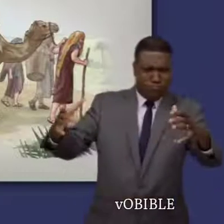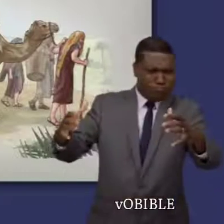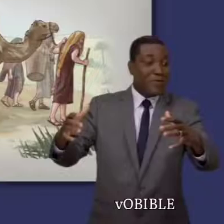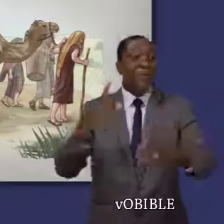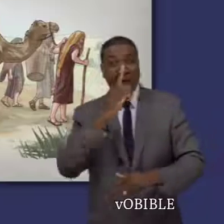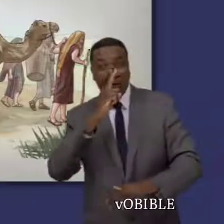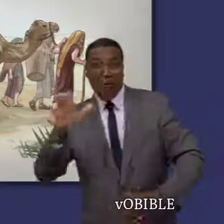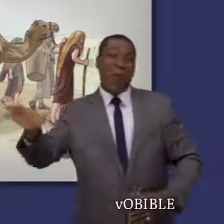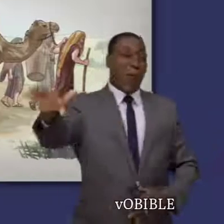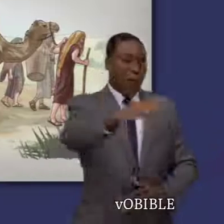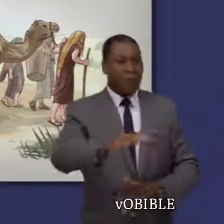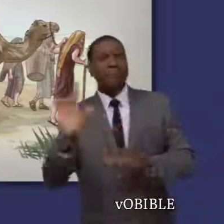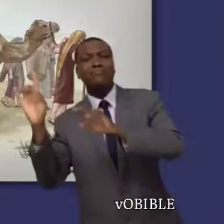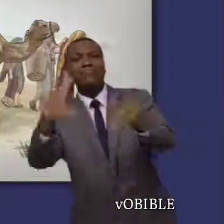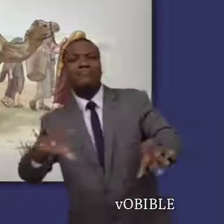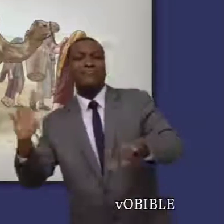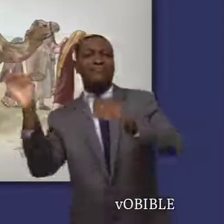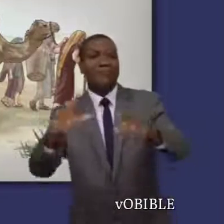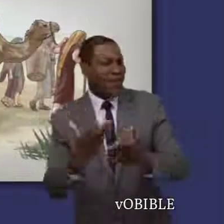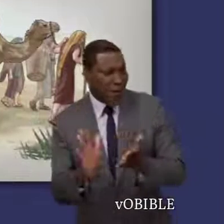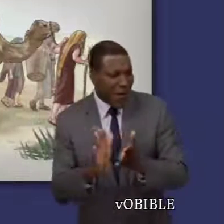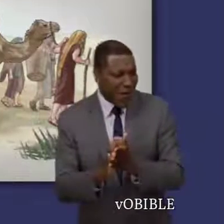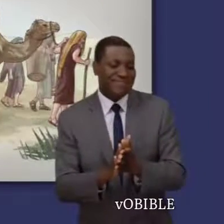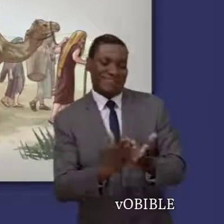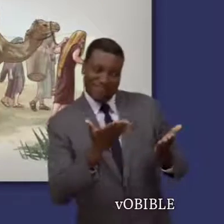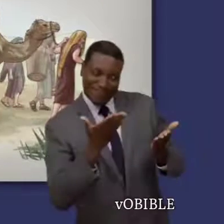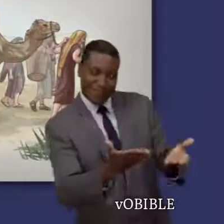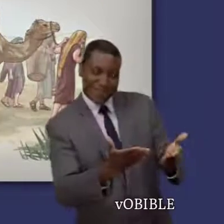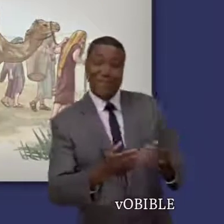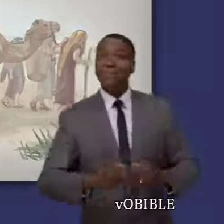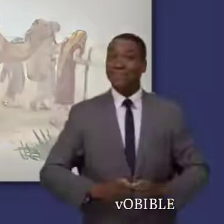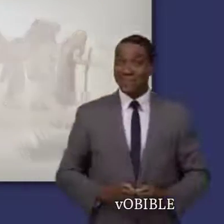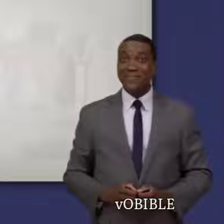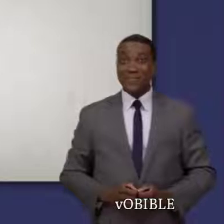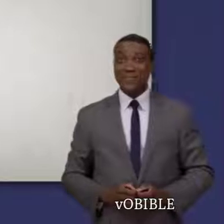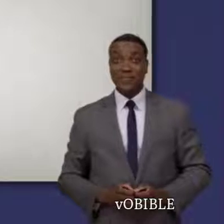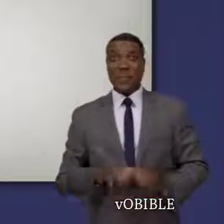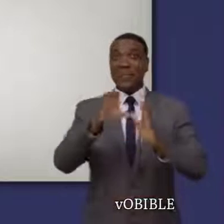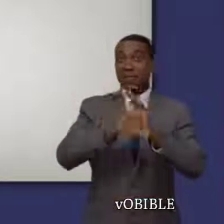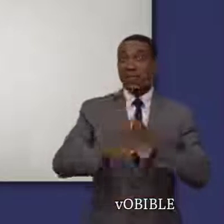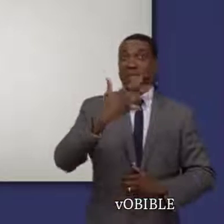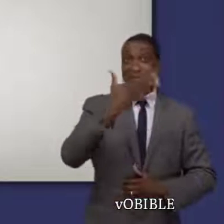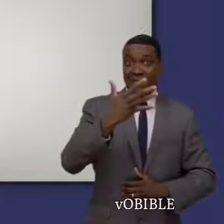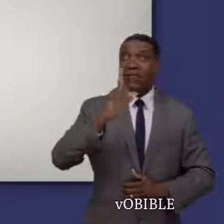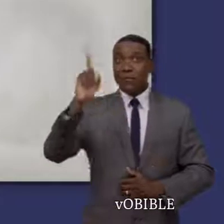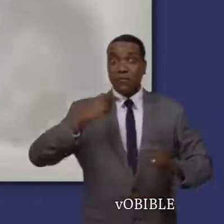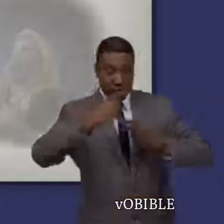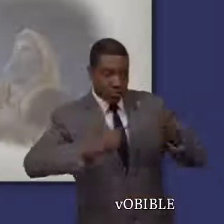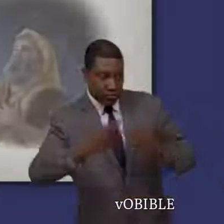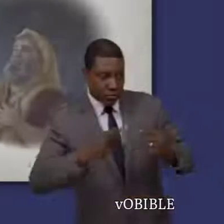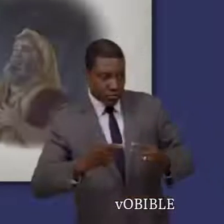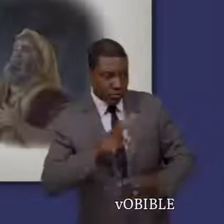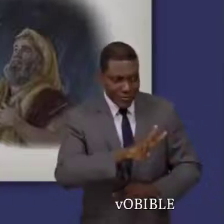great nation, and the means by which all peoples will be blessed. In chapter 15,